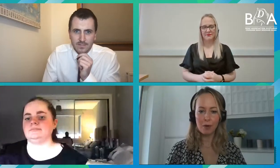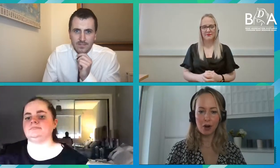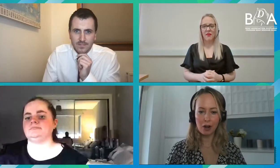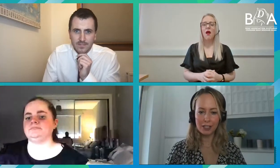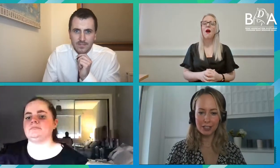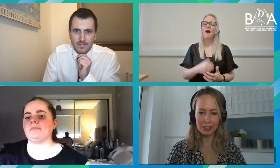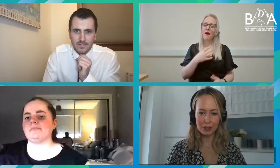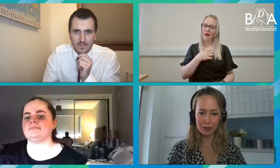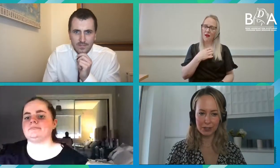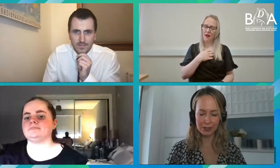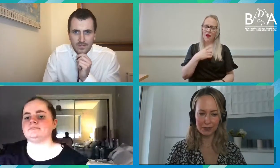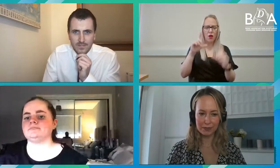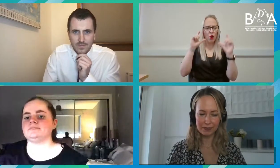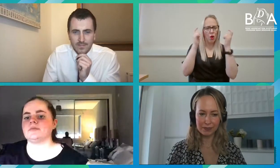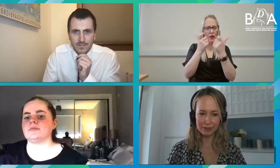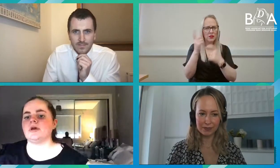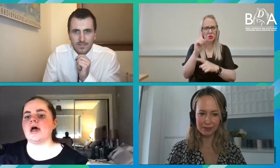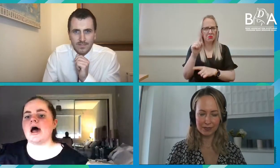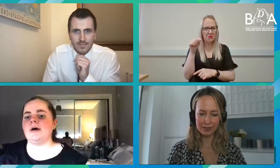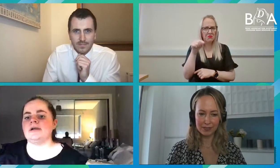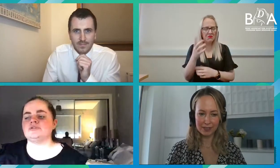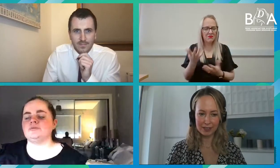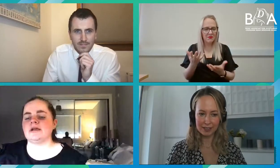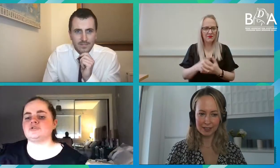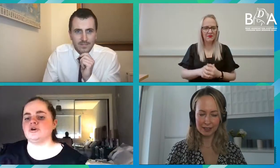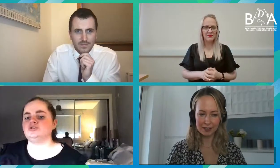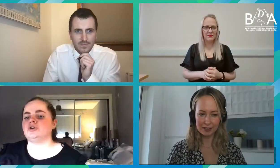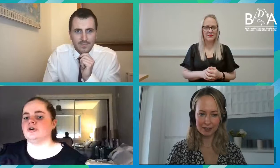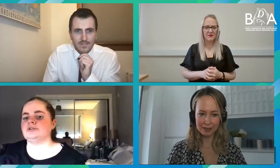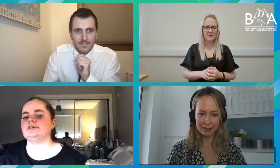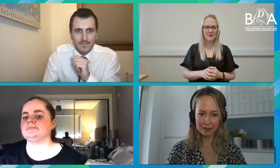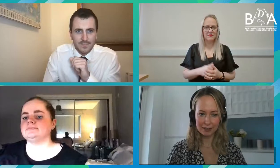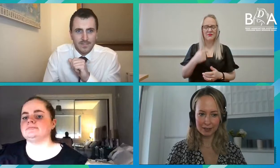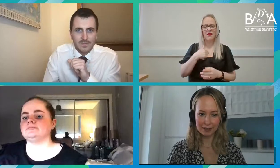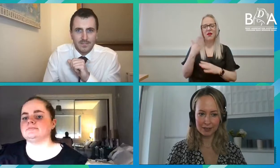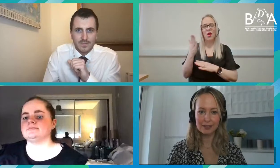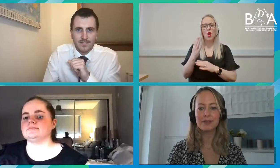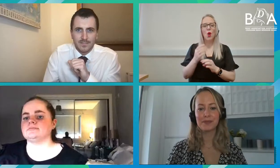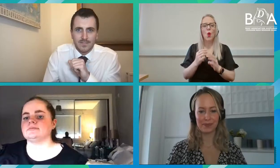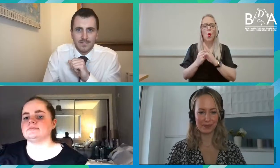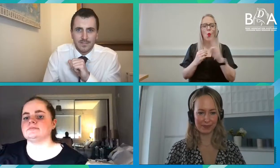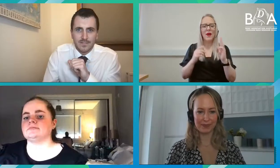Okay. And what college did you go to? I went to West College, Scotland.